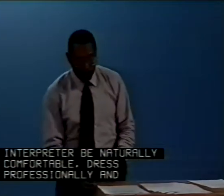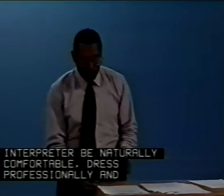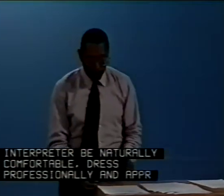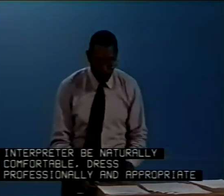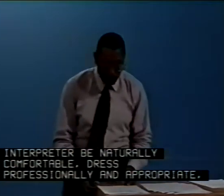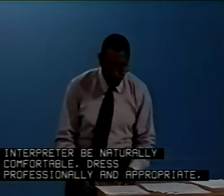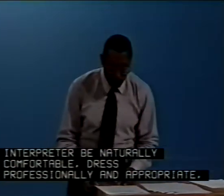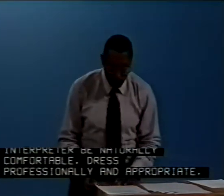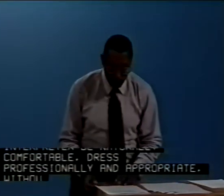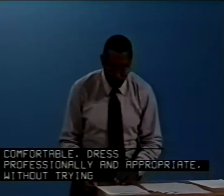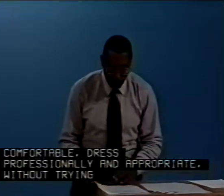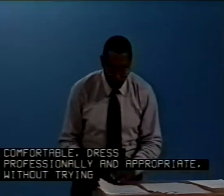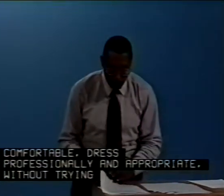black.